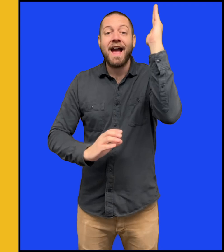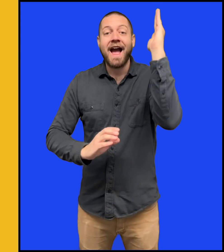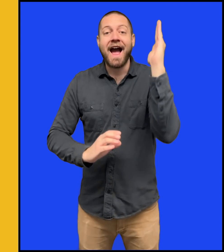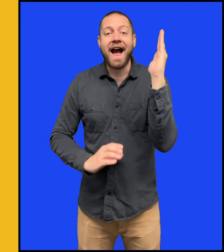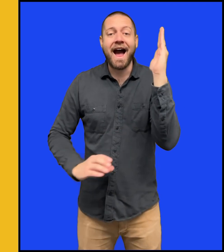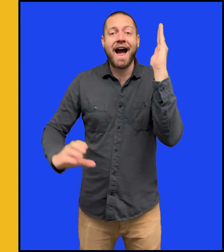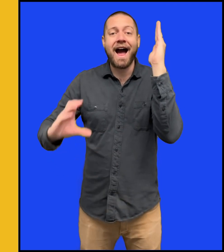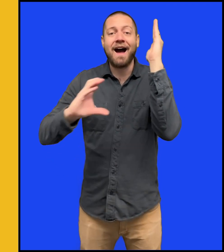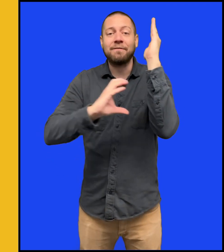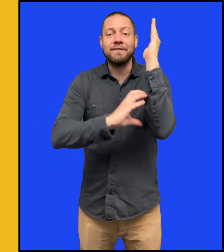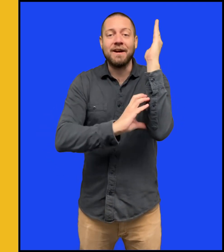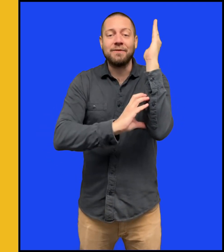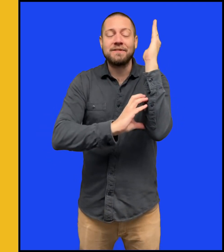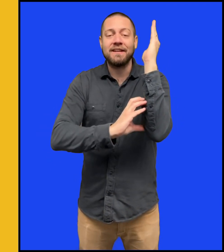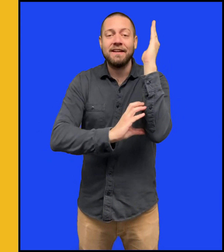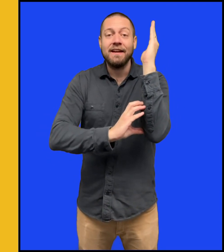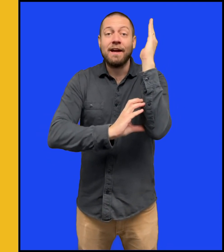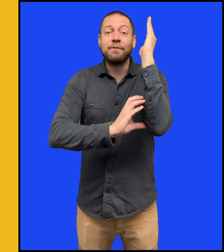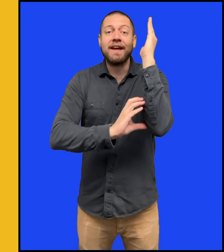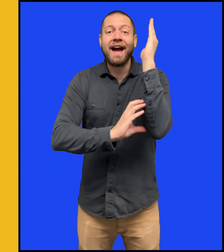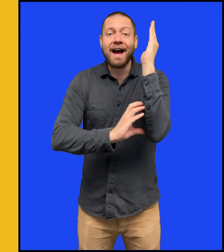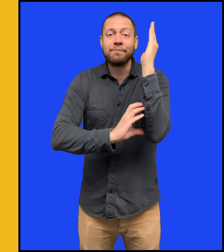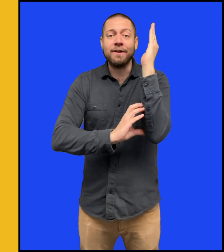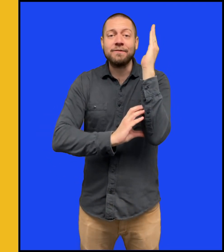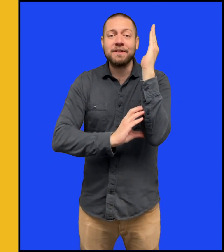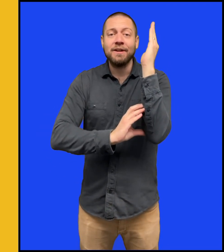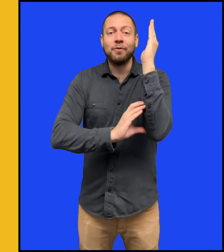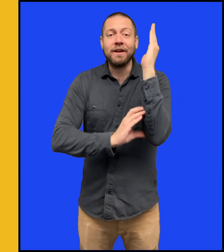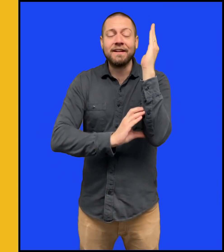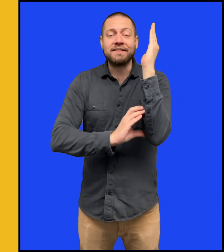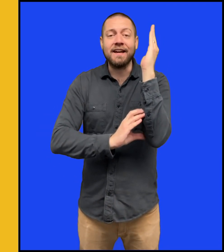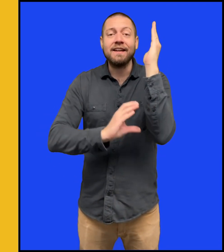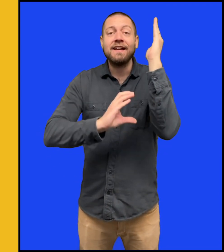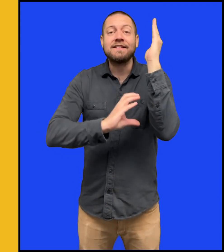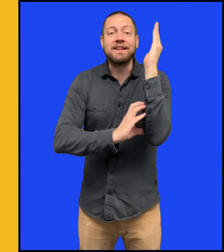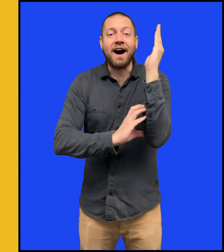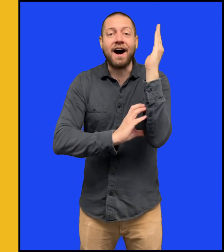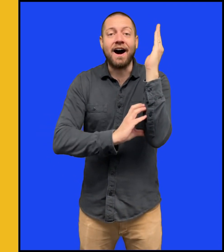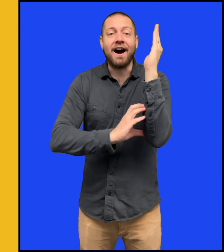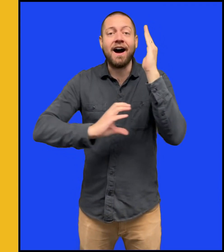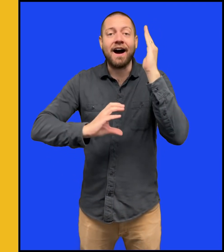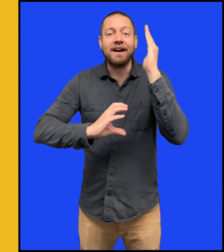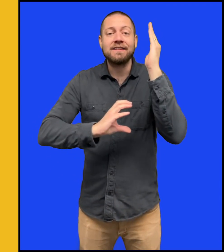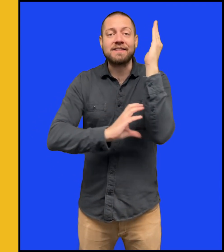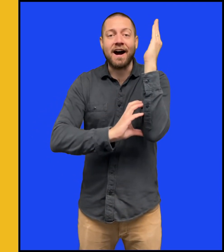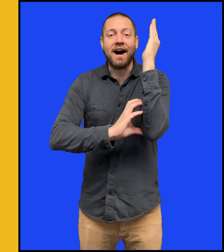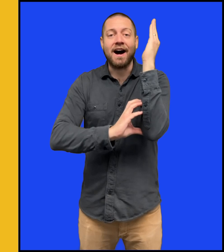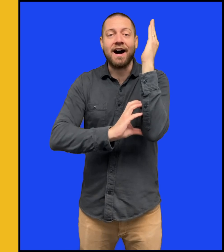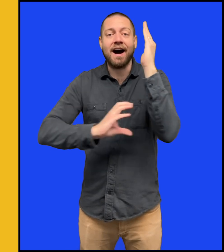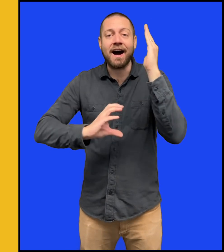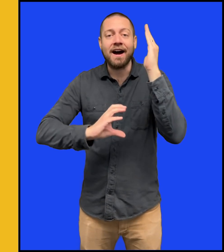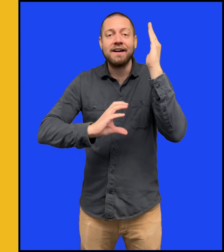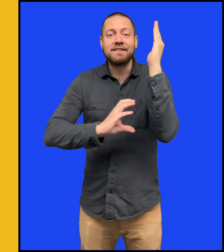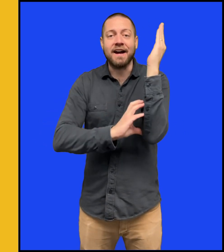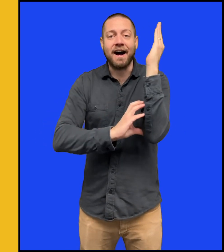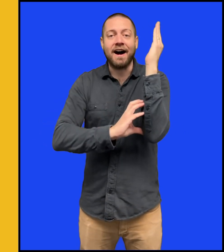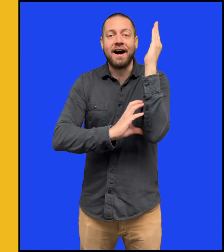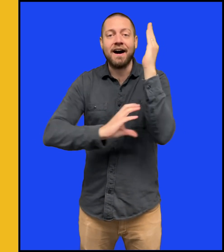me, half note. And for the half note, we're going to say ta,